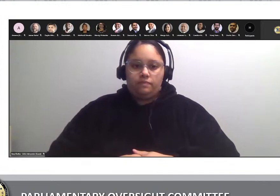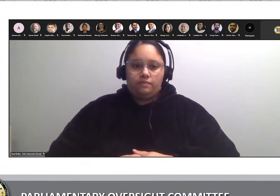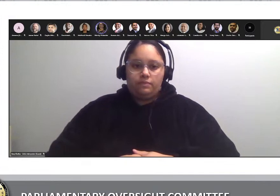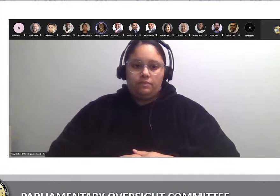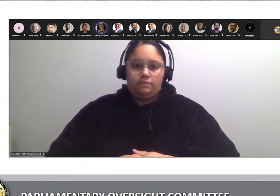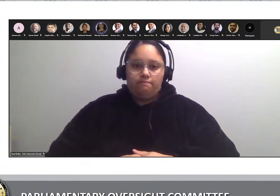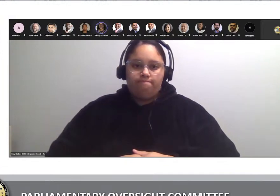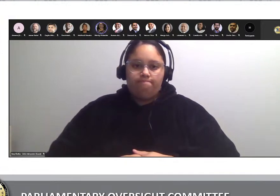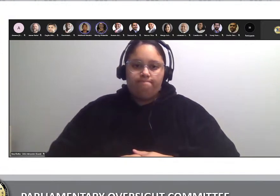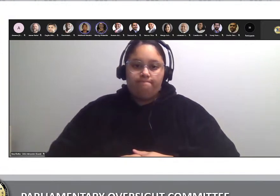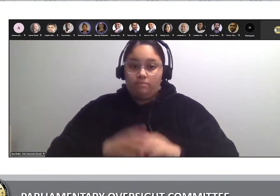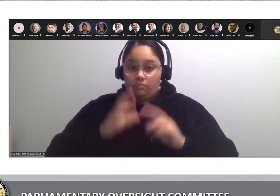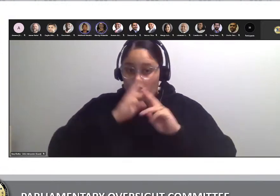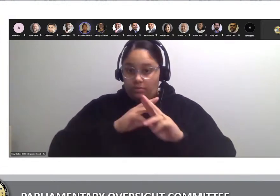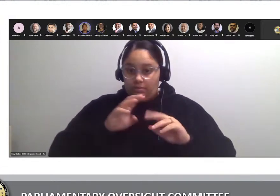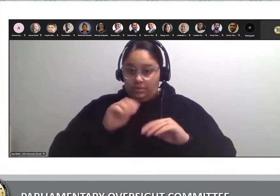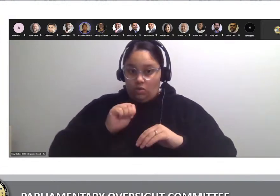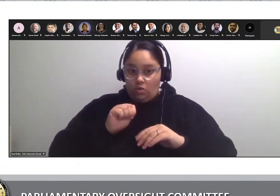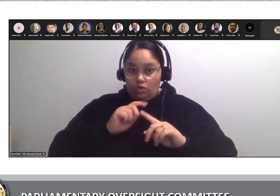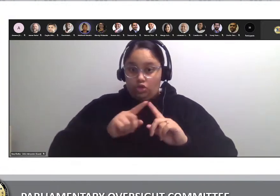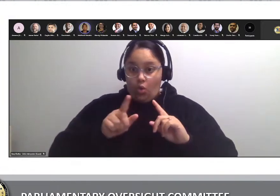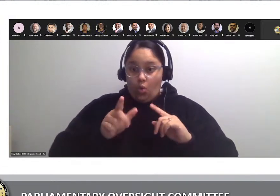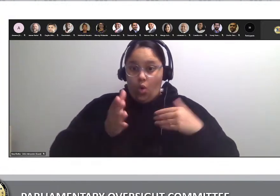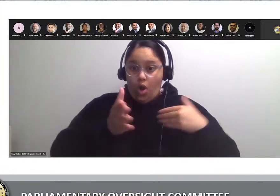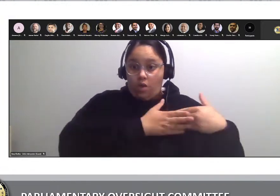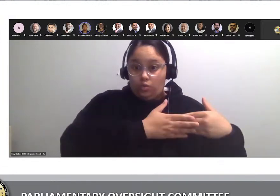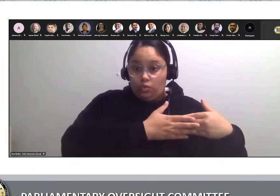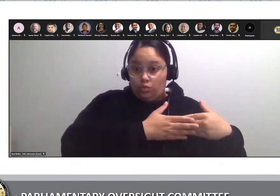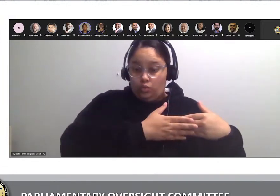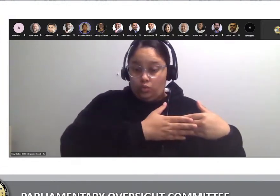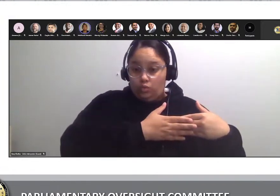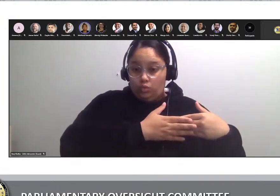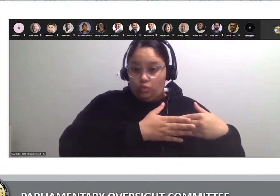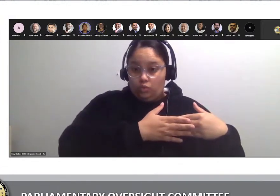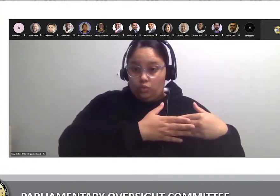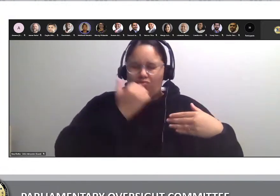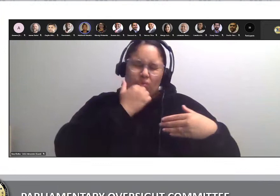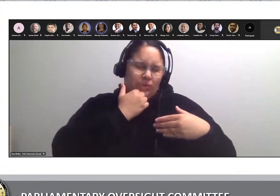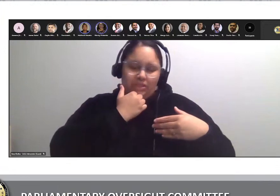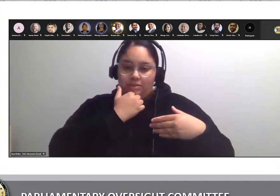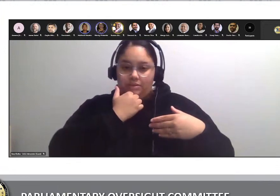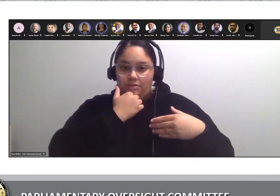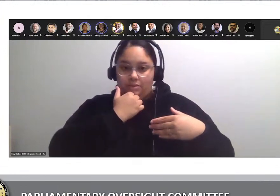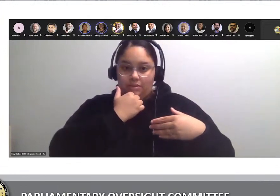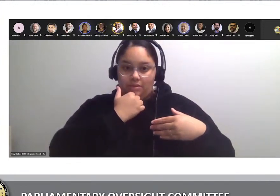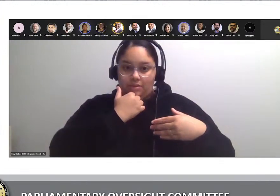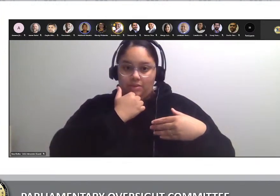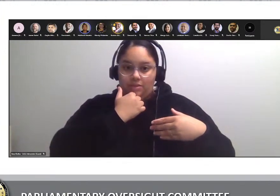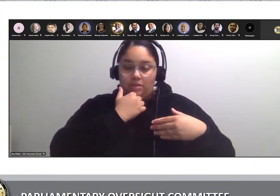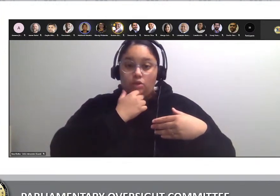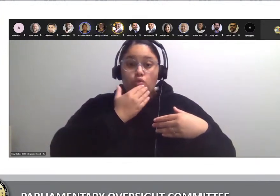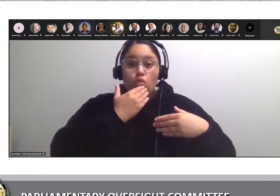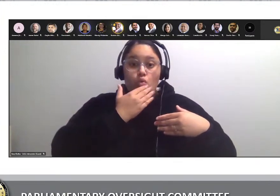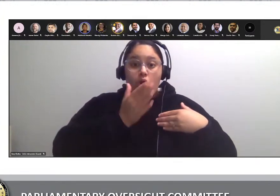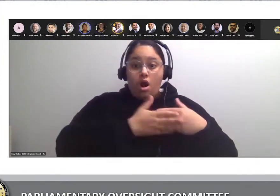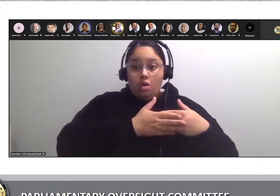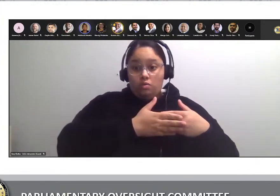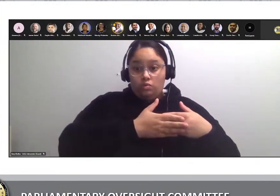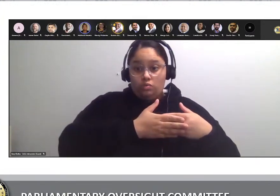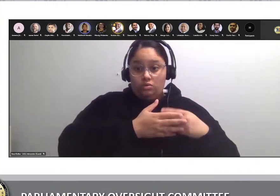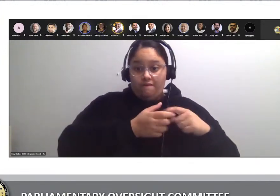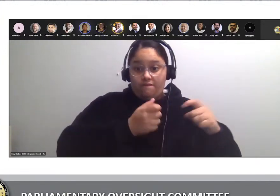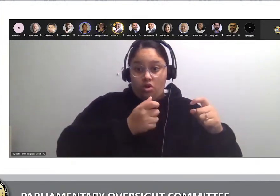Honourable Maseko. So it gets closed. Yeah, sorry. Chair. Yes, So ma'am. it's closed from